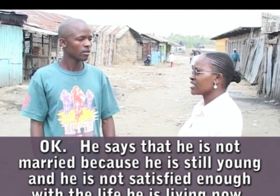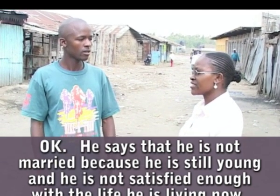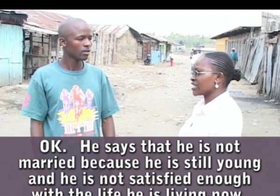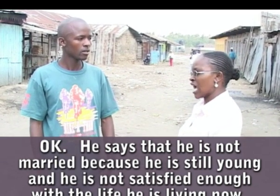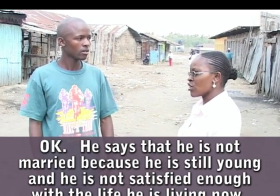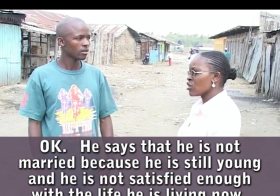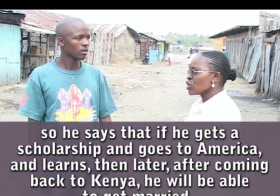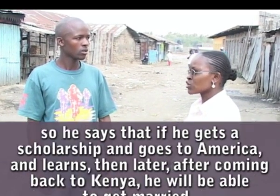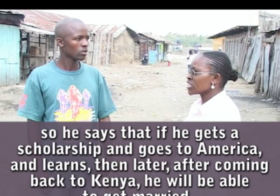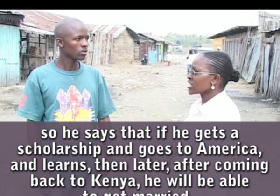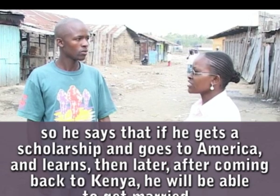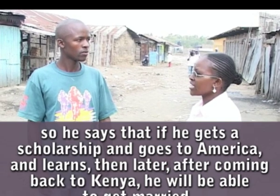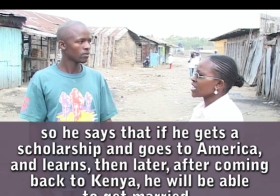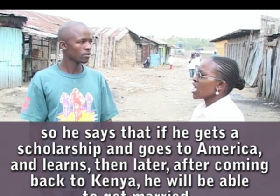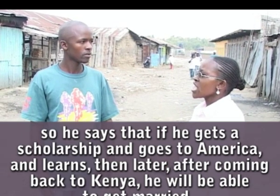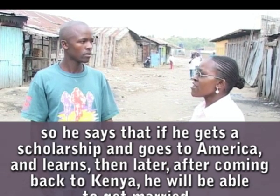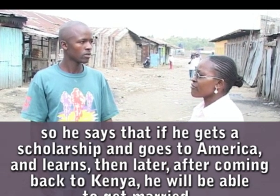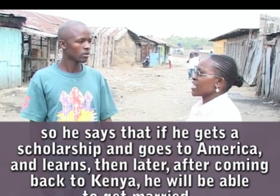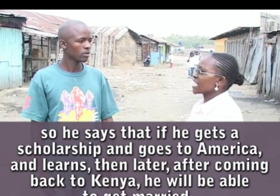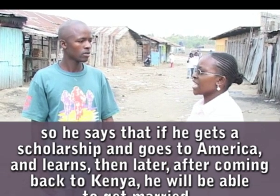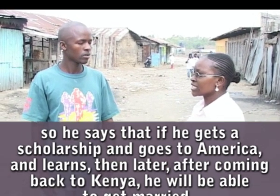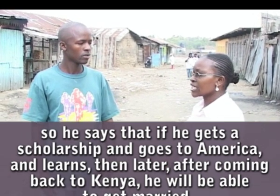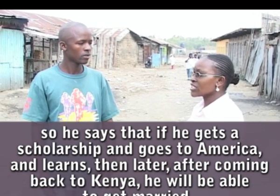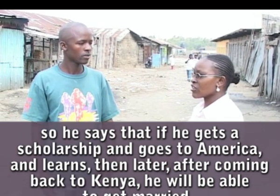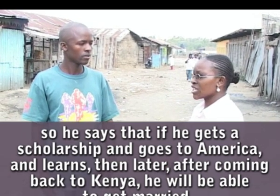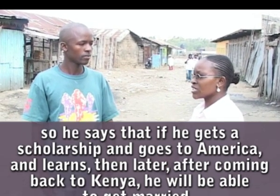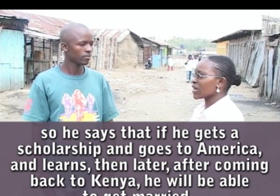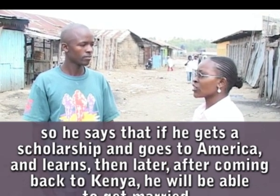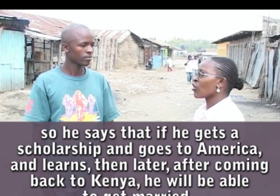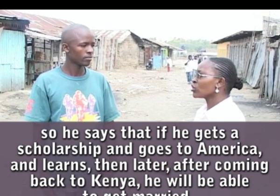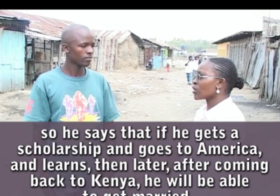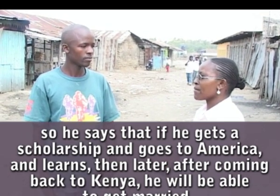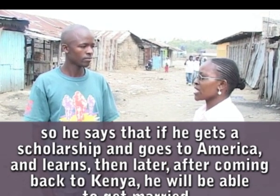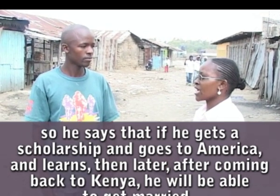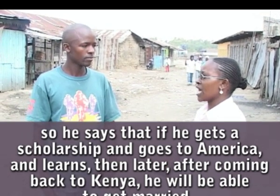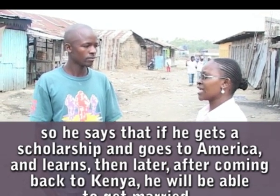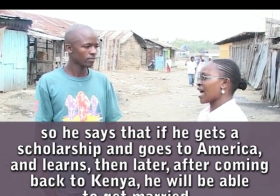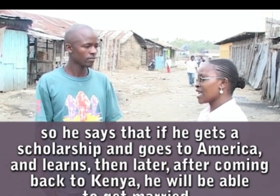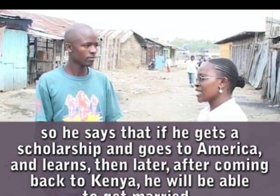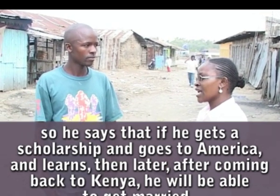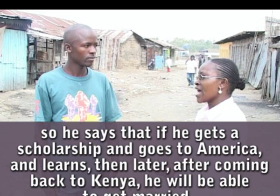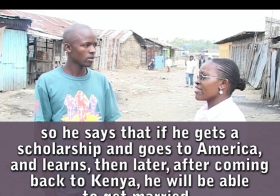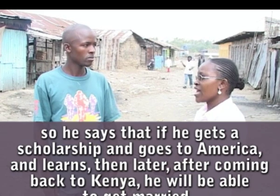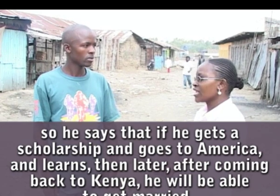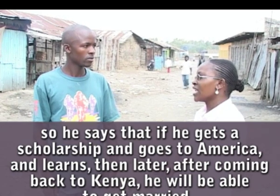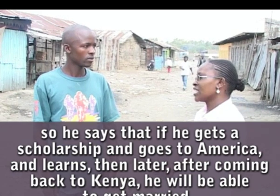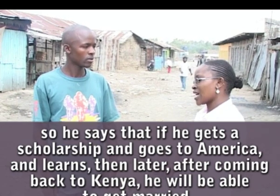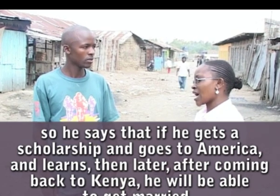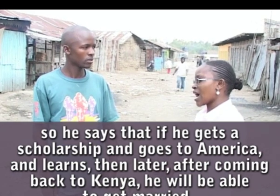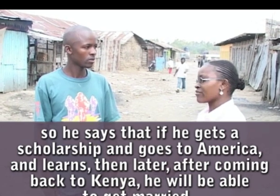living now. So he says that if he gets scholarship and go to America and learn, then later after